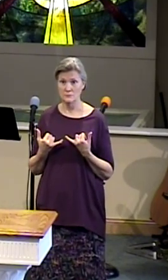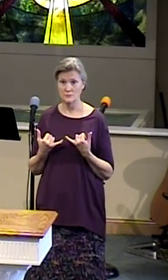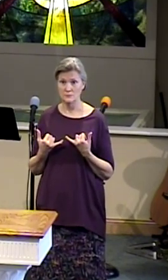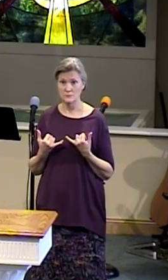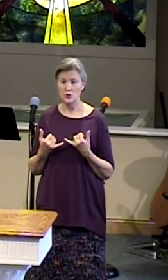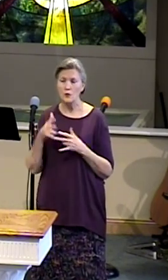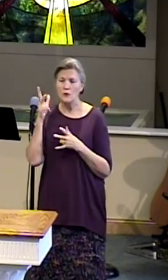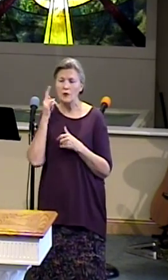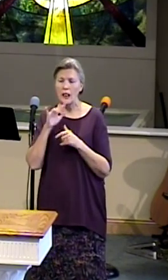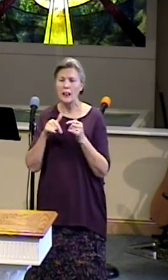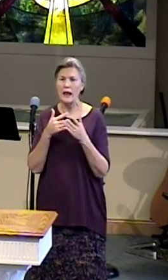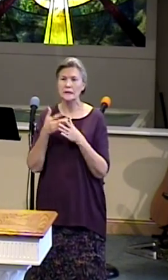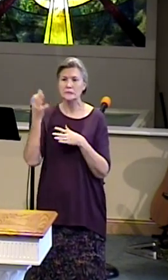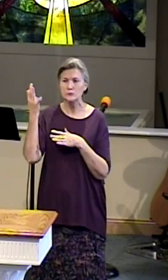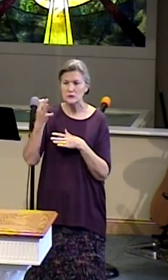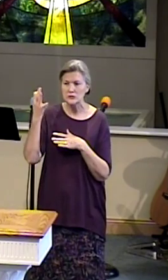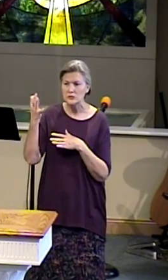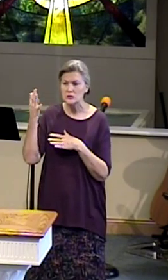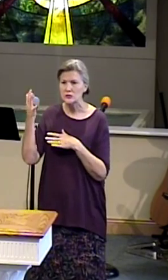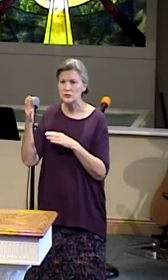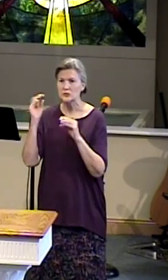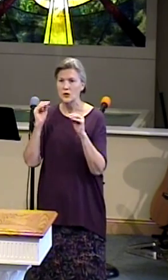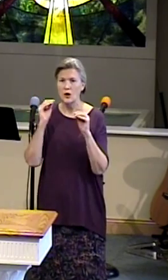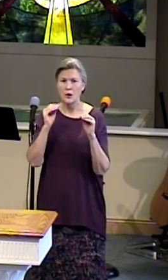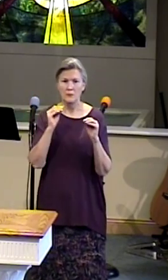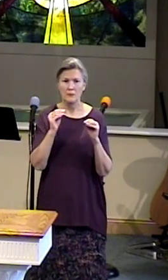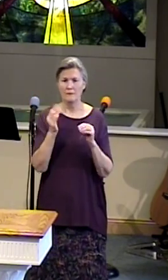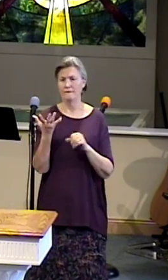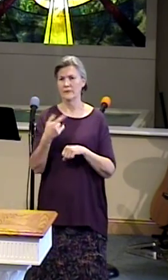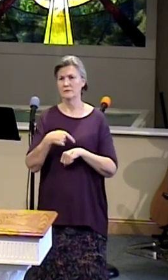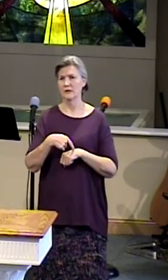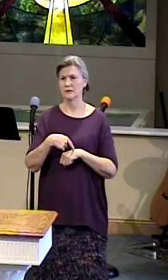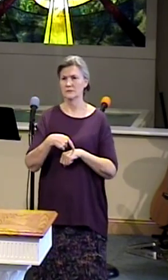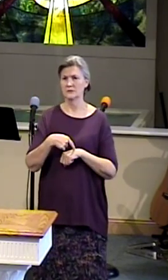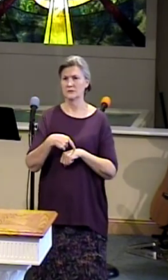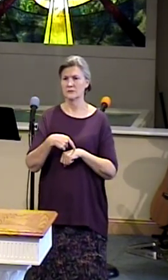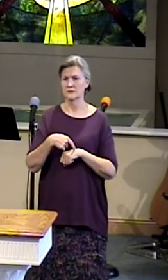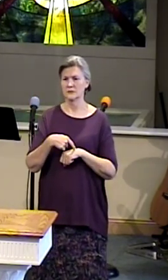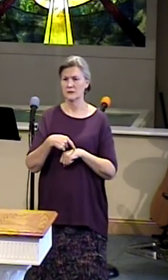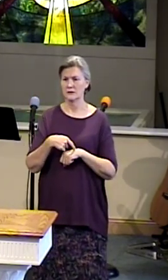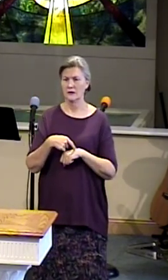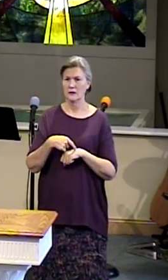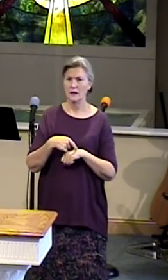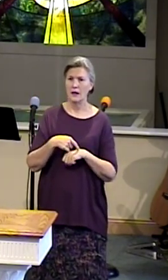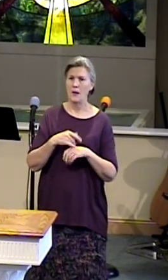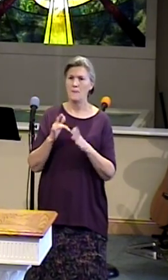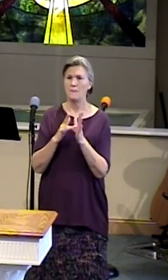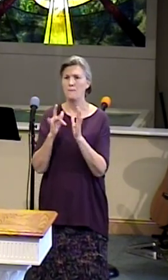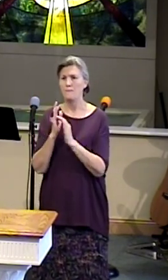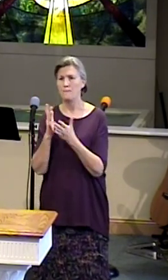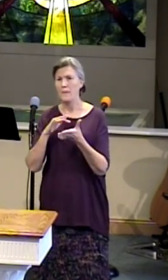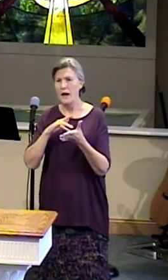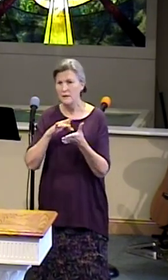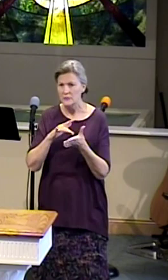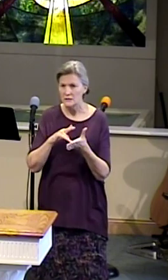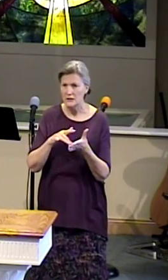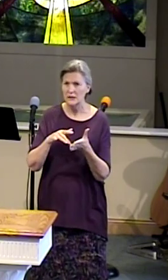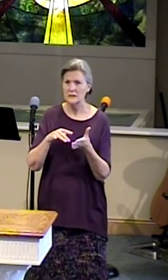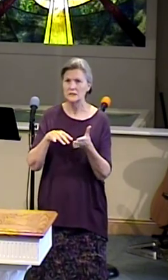You've heard a lot of this preached and taught before, probably 5 times, exploring God's Word, ALC,